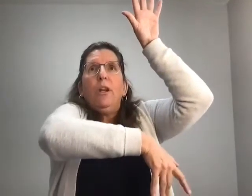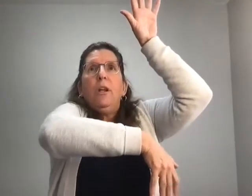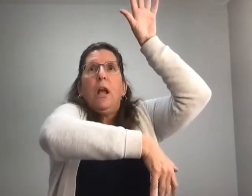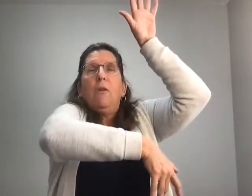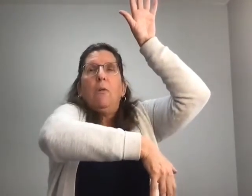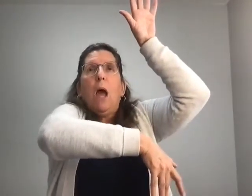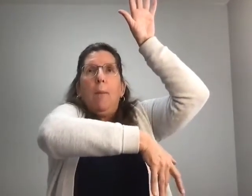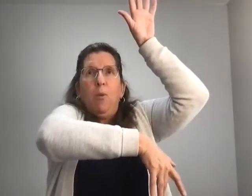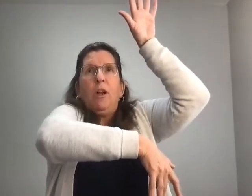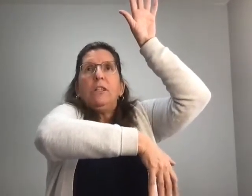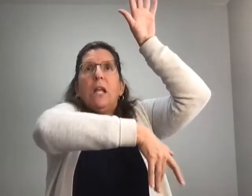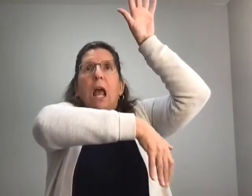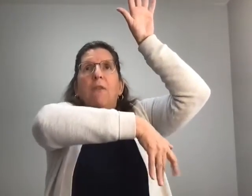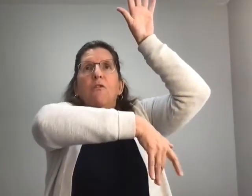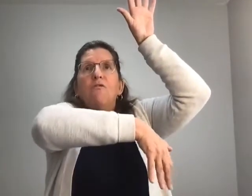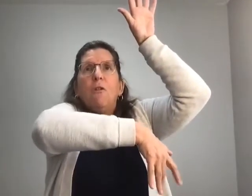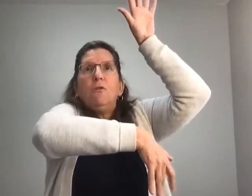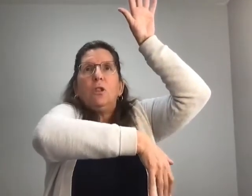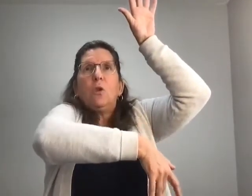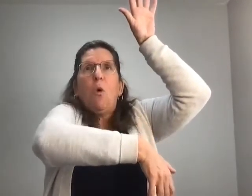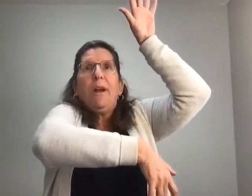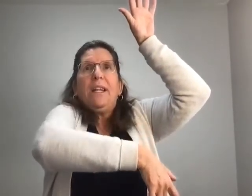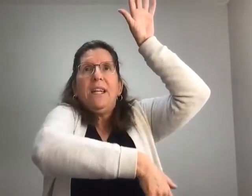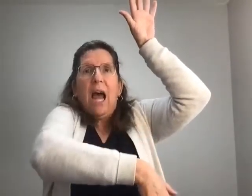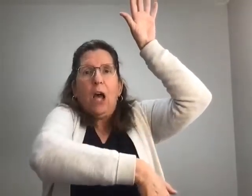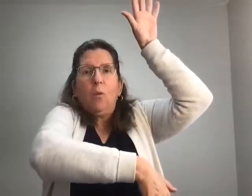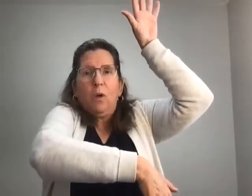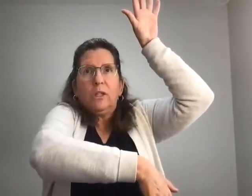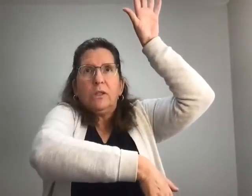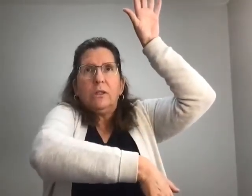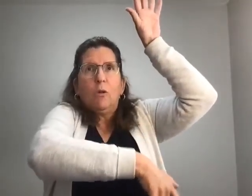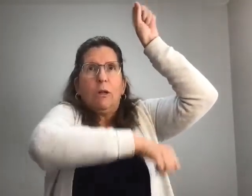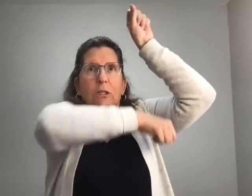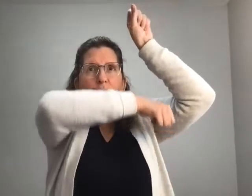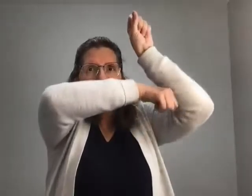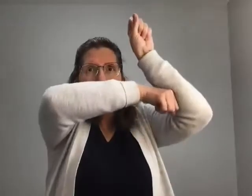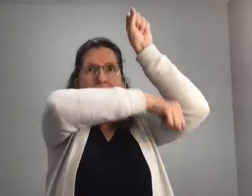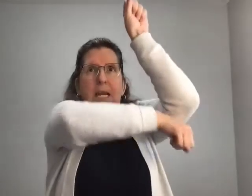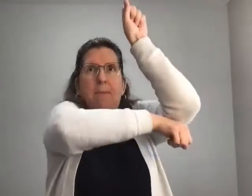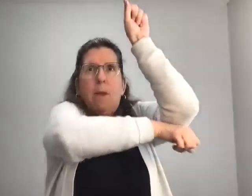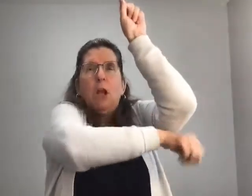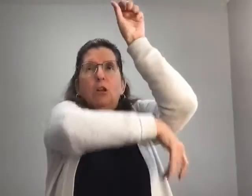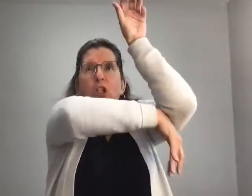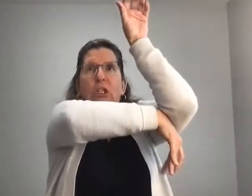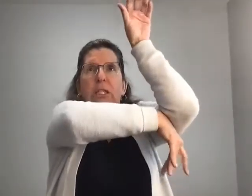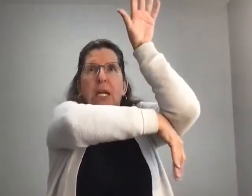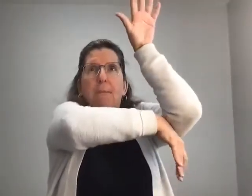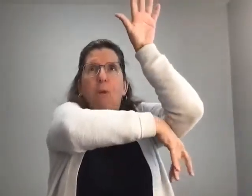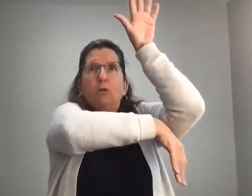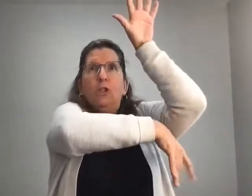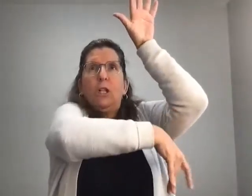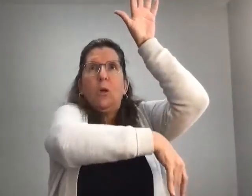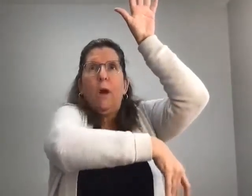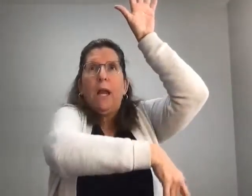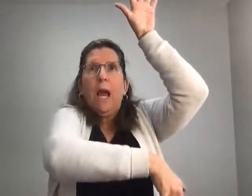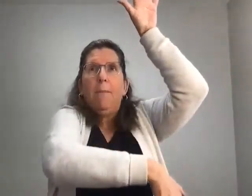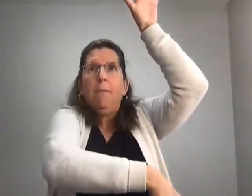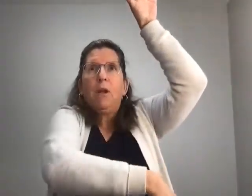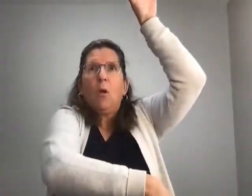and the roots going downward. So you should see a motion going up and